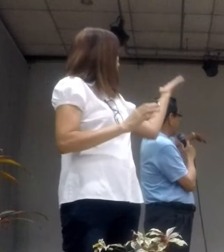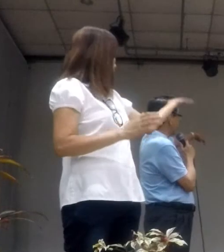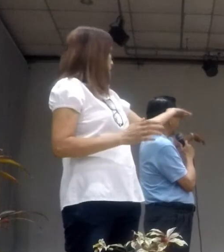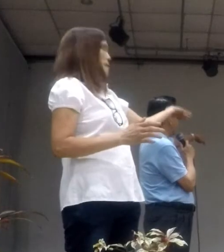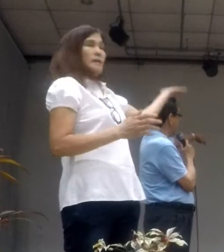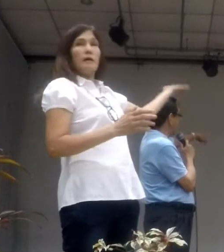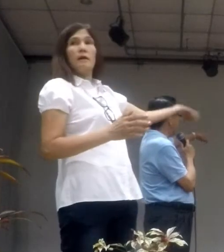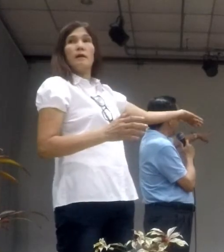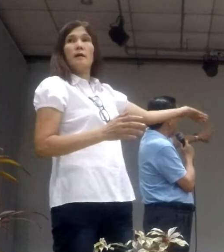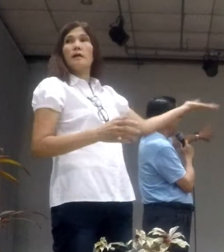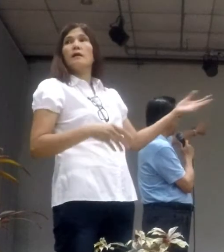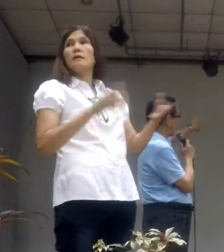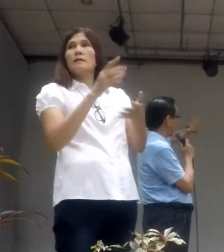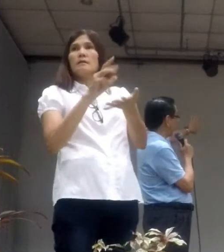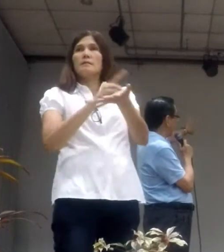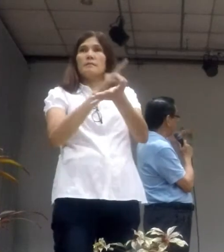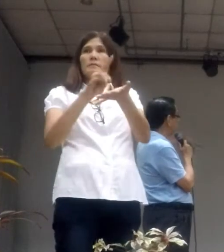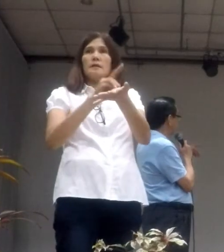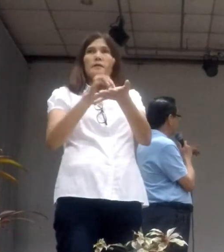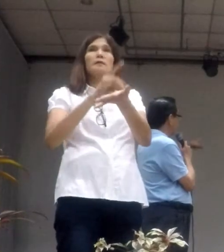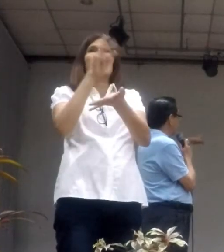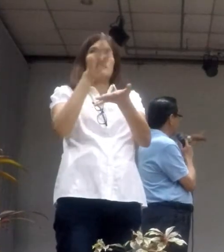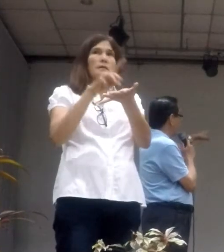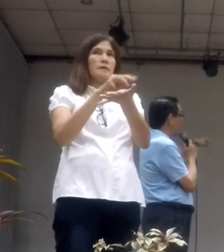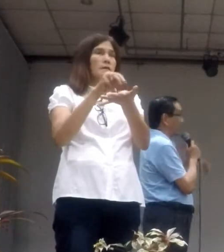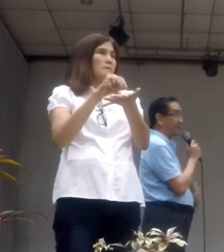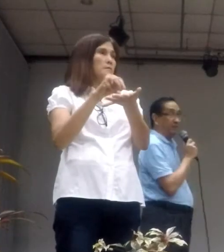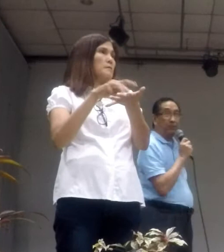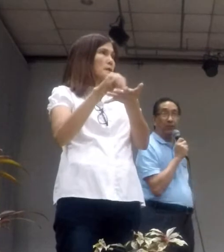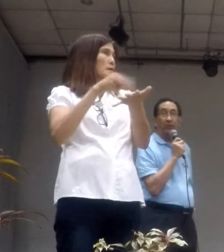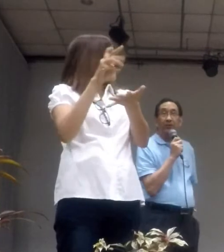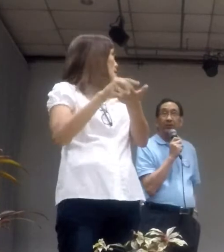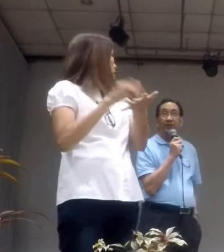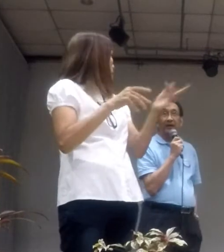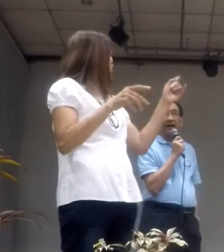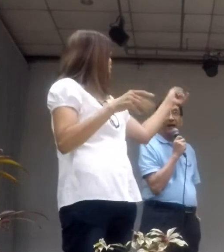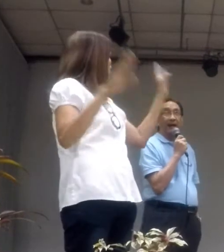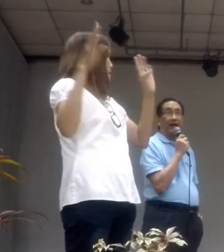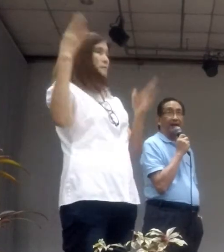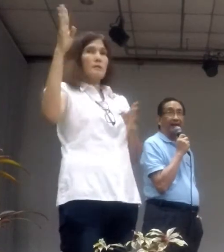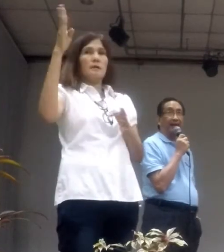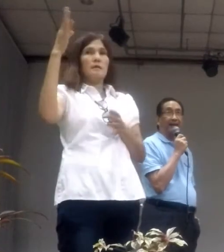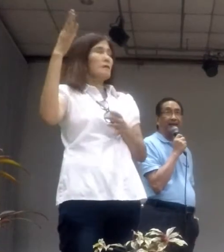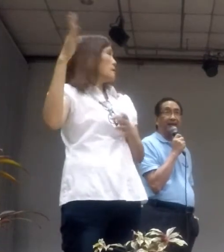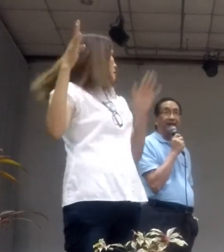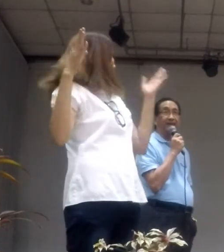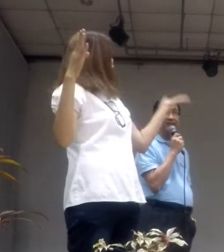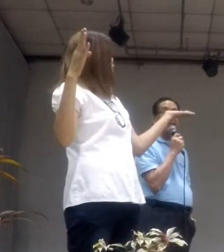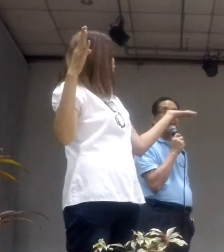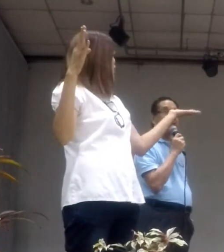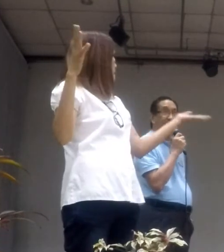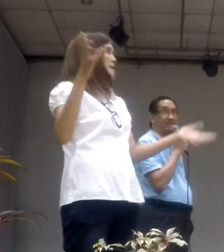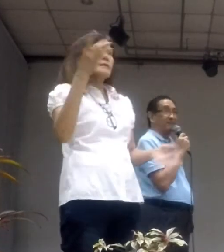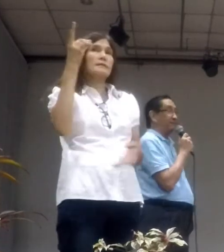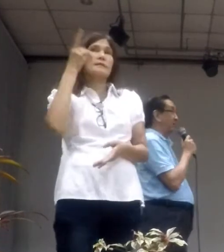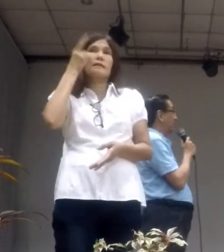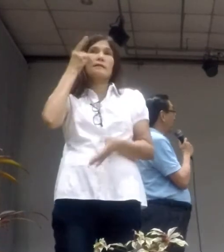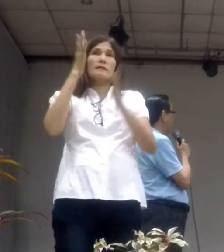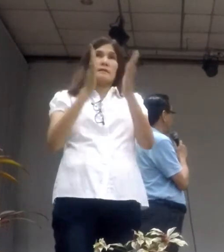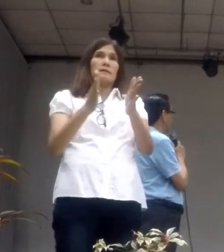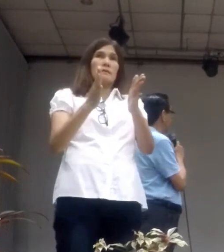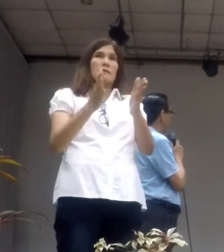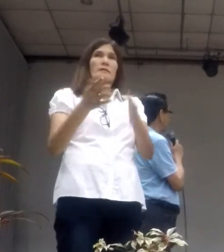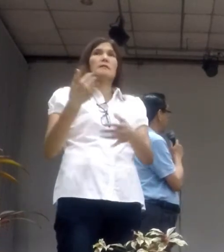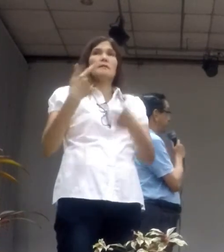So these are the, on the top left, the ones in blue are the dentists